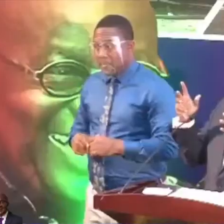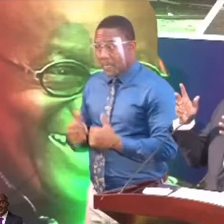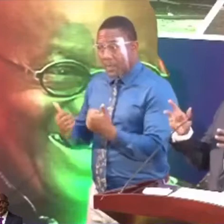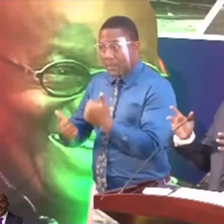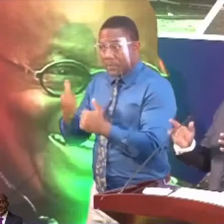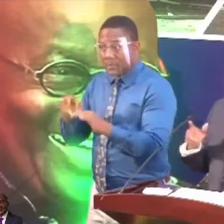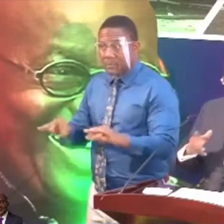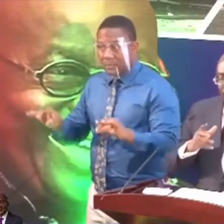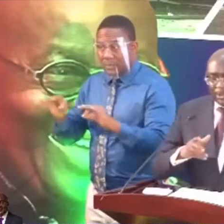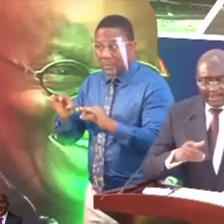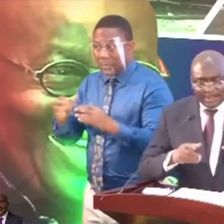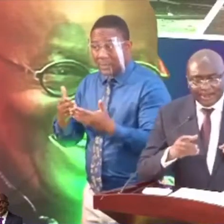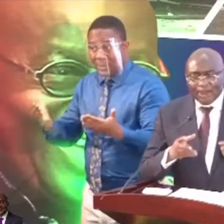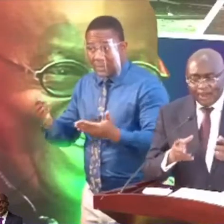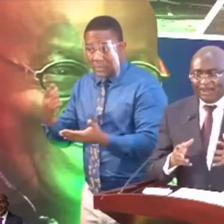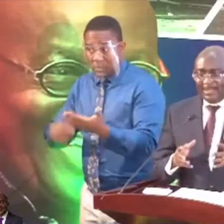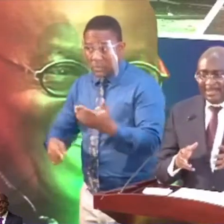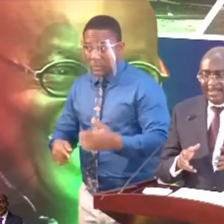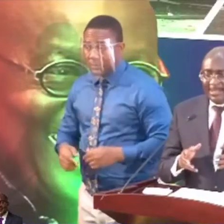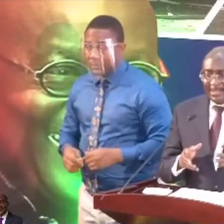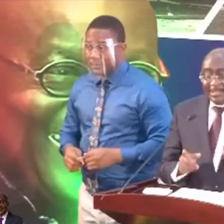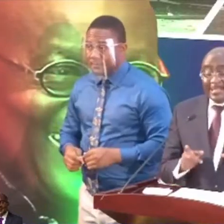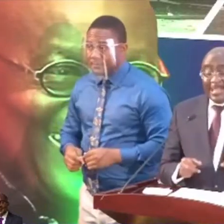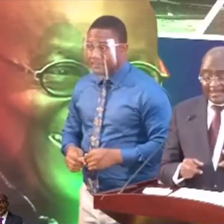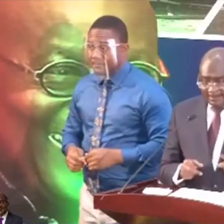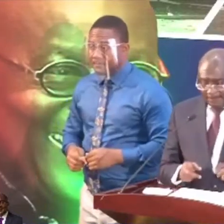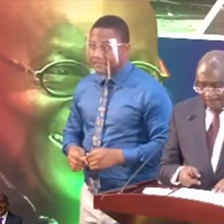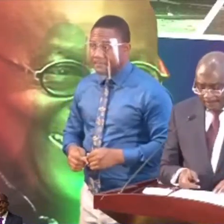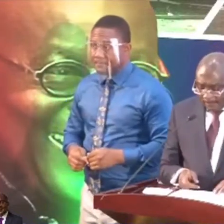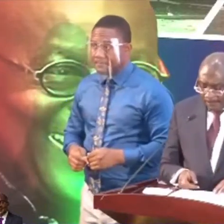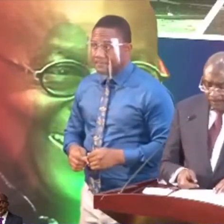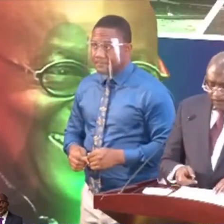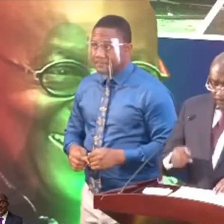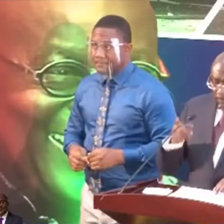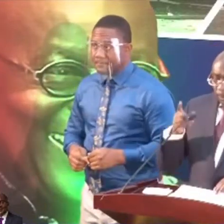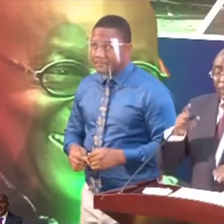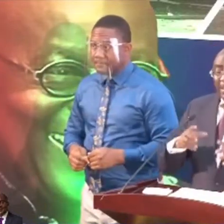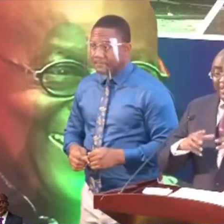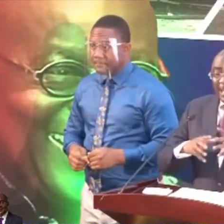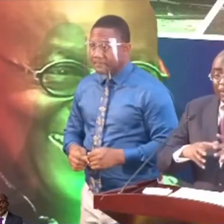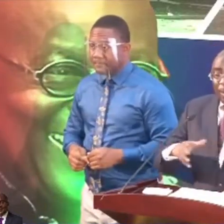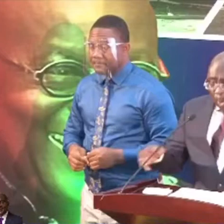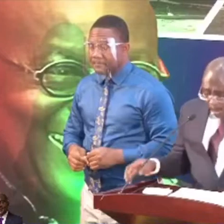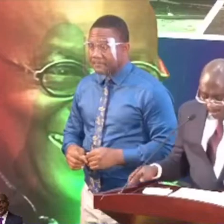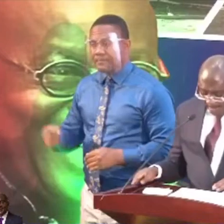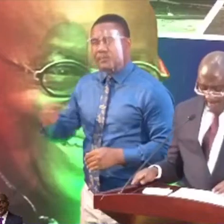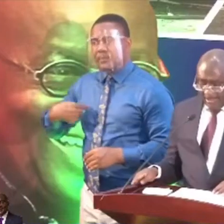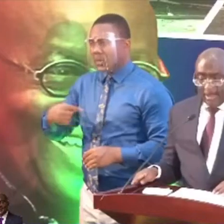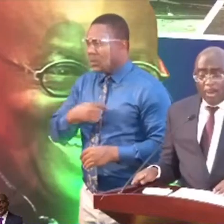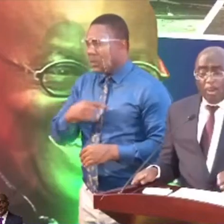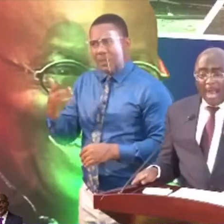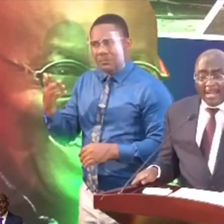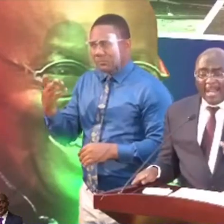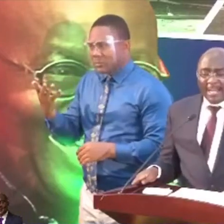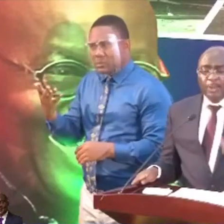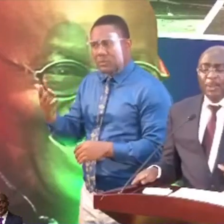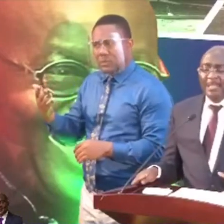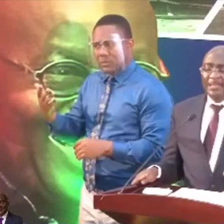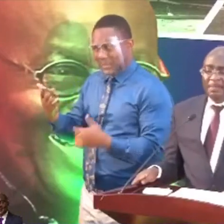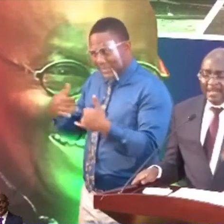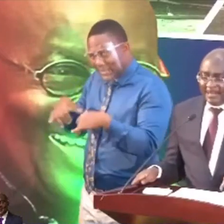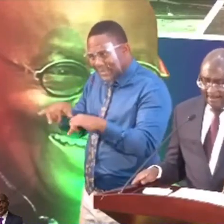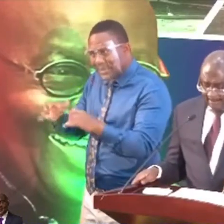important to note and most interesting to note is that we have done all this while